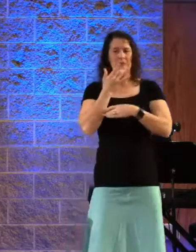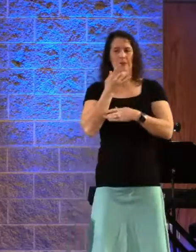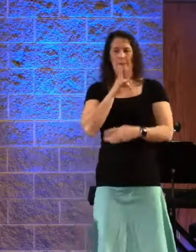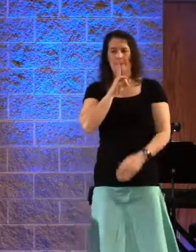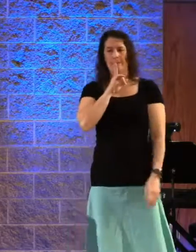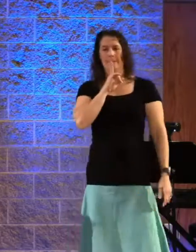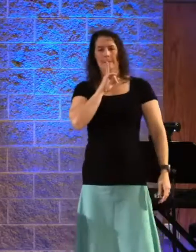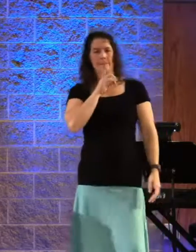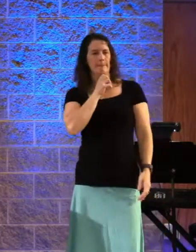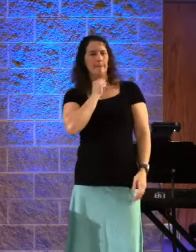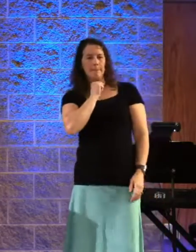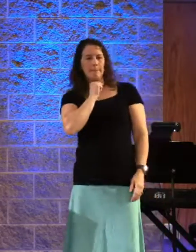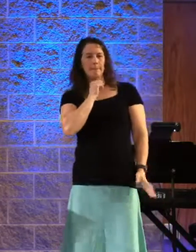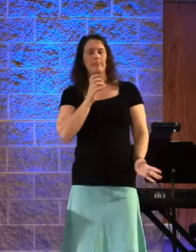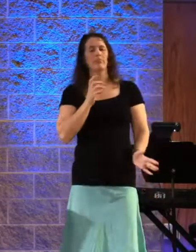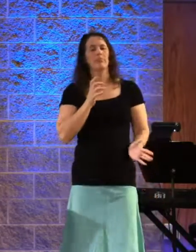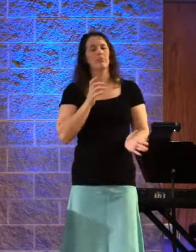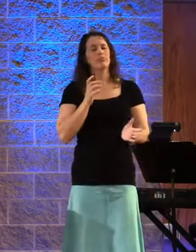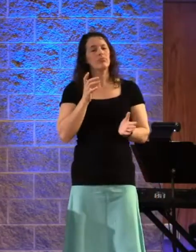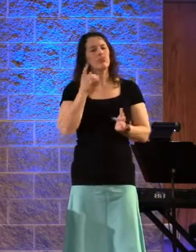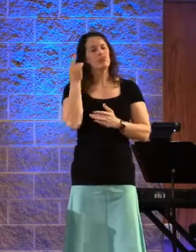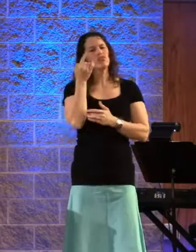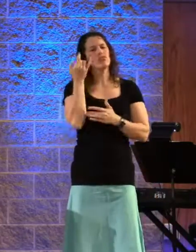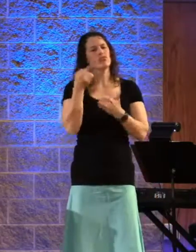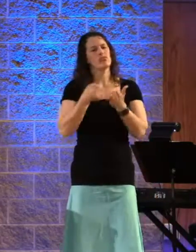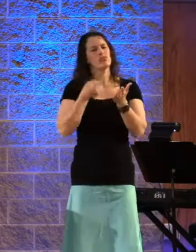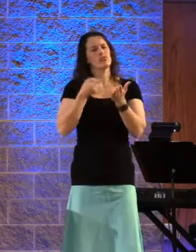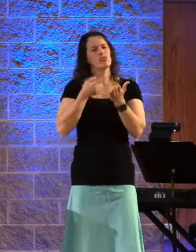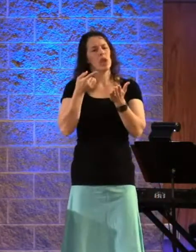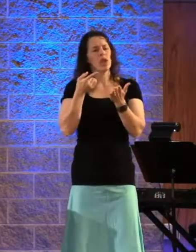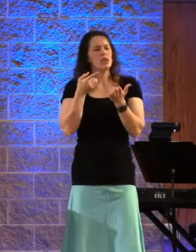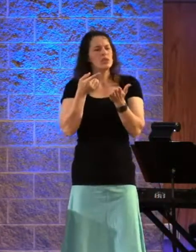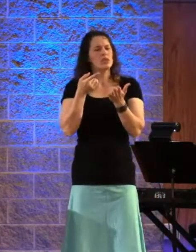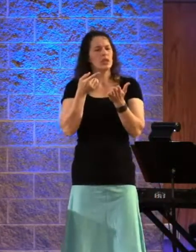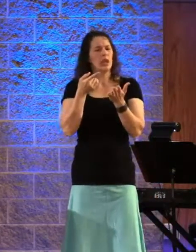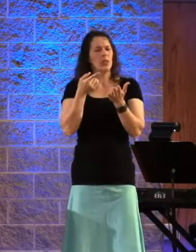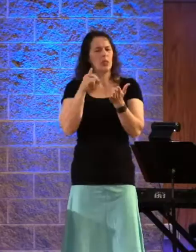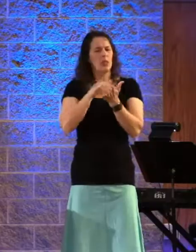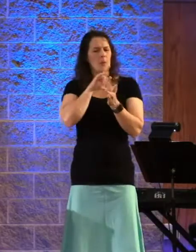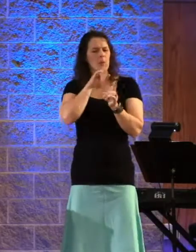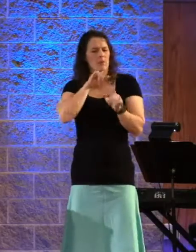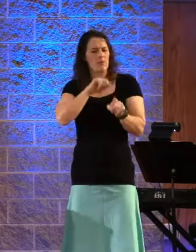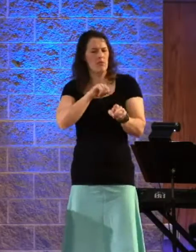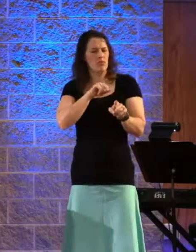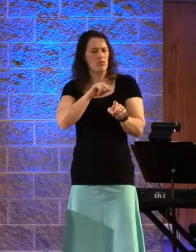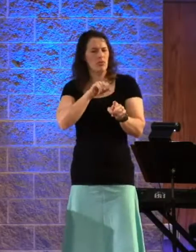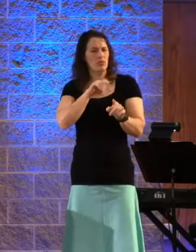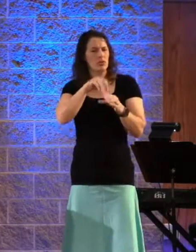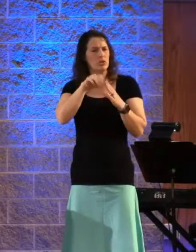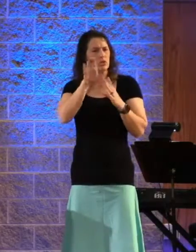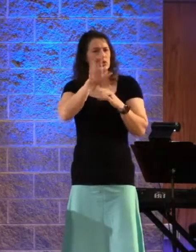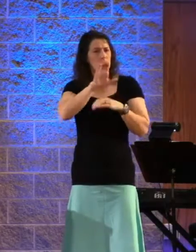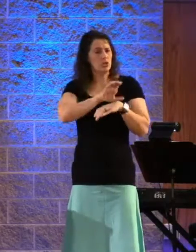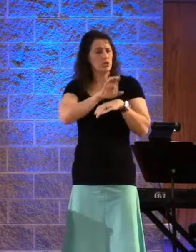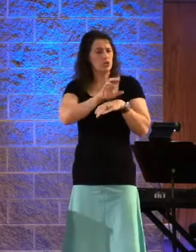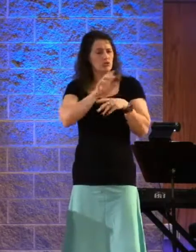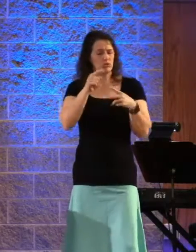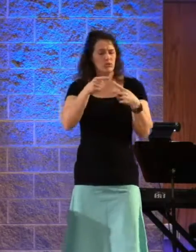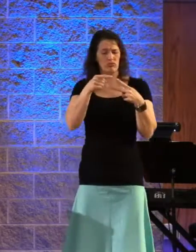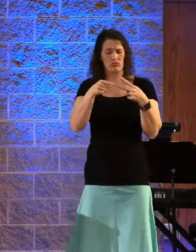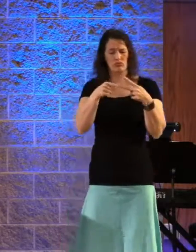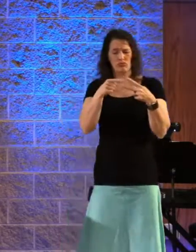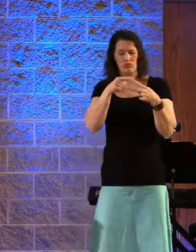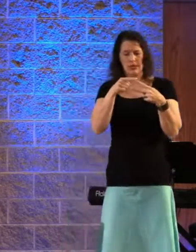wonder sometimes if the kinds of responses among churches would be one of two. The first one I call heaping guilt